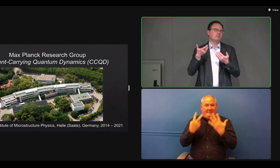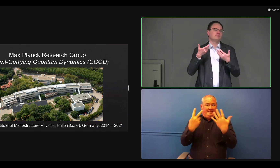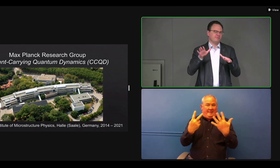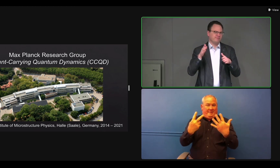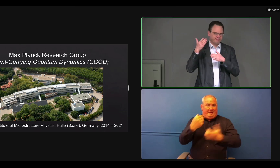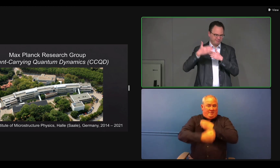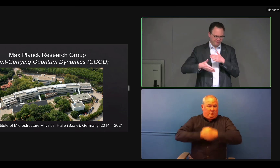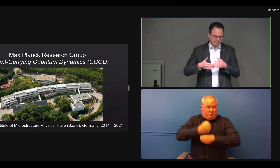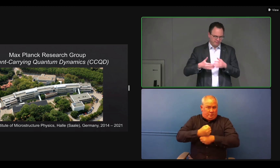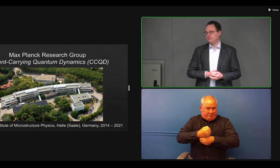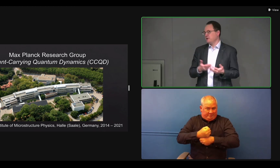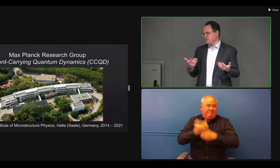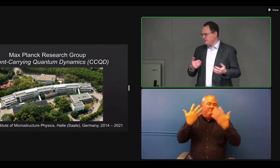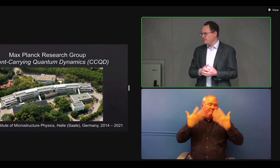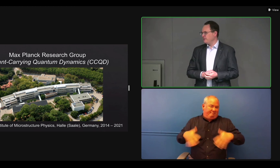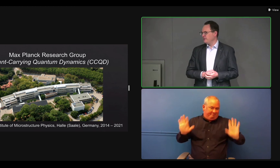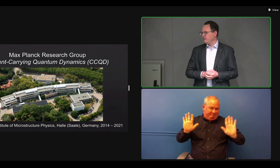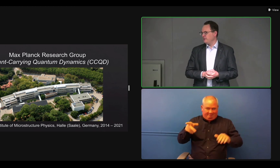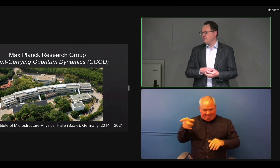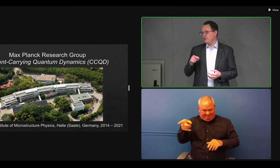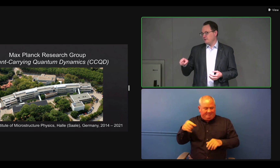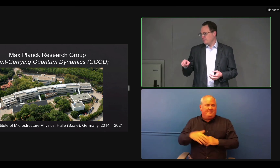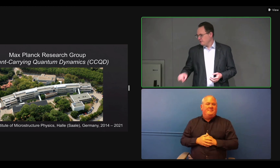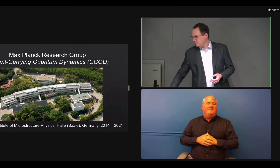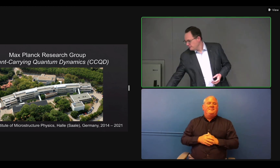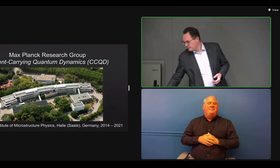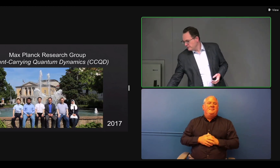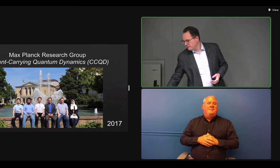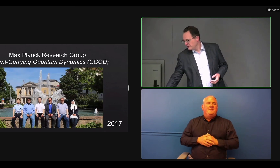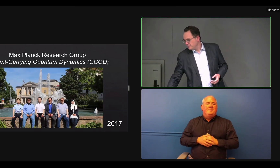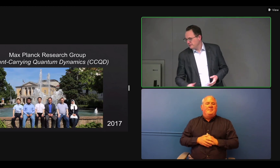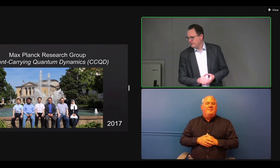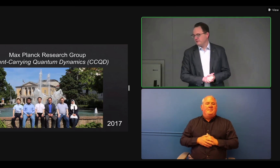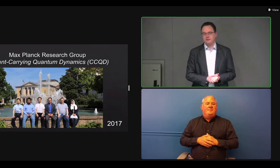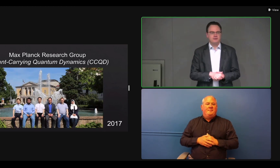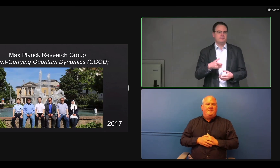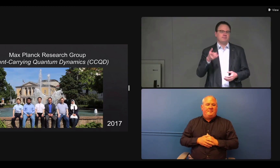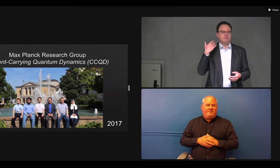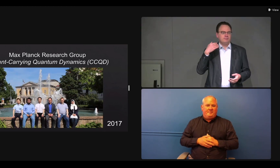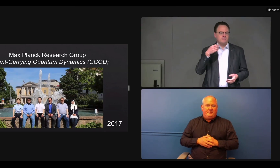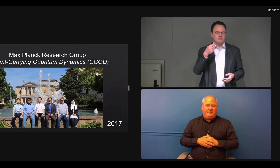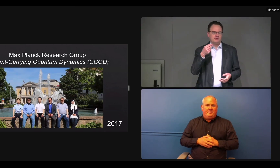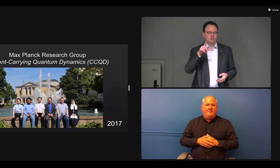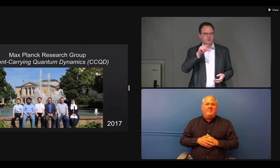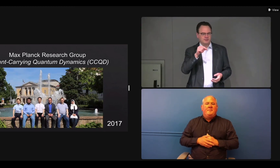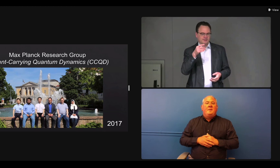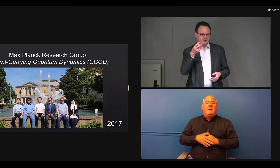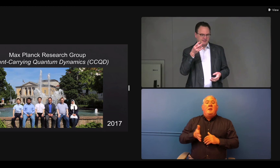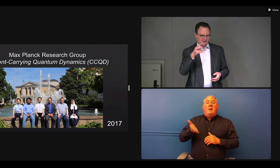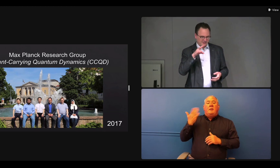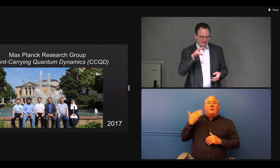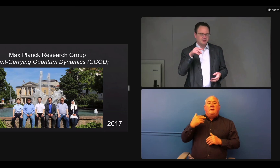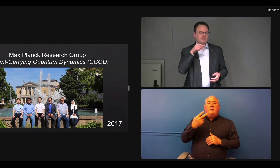been there for the past 7 years, but I have recently ended my contract with that organization.